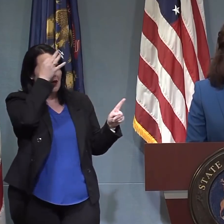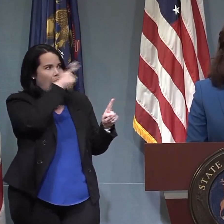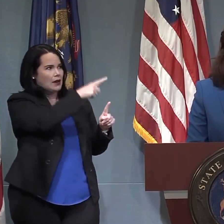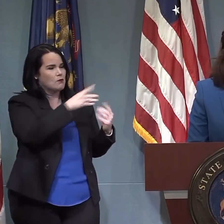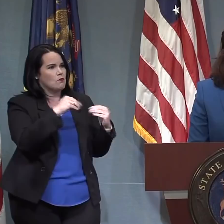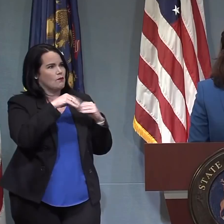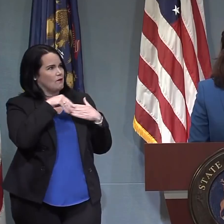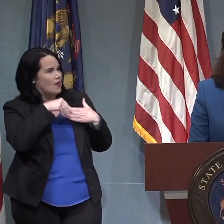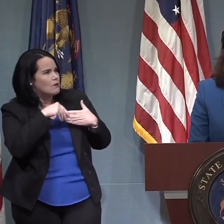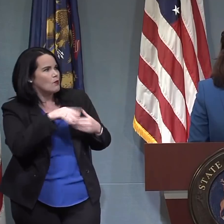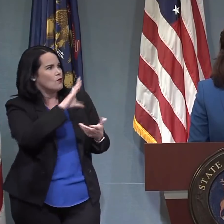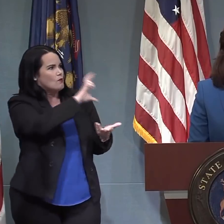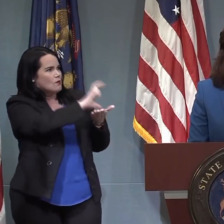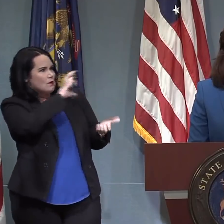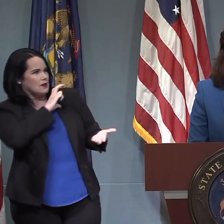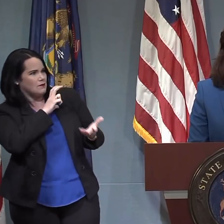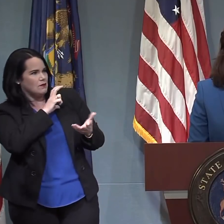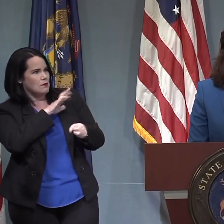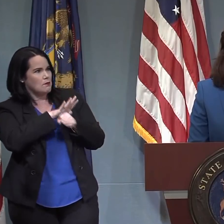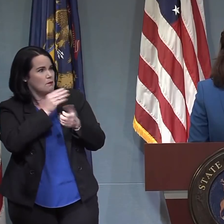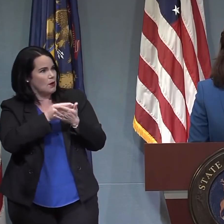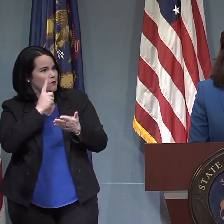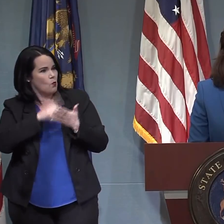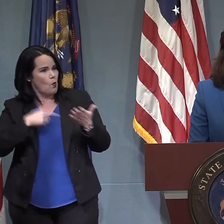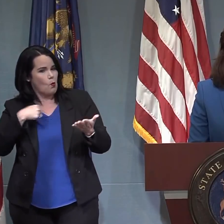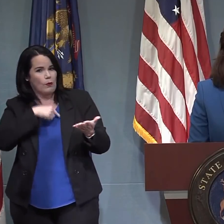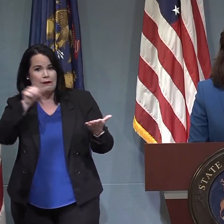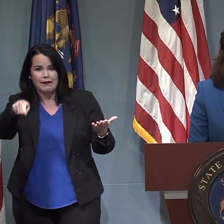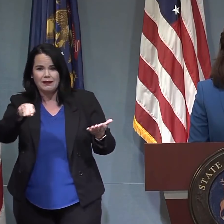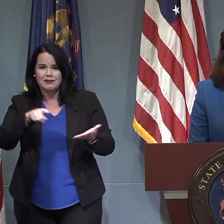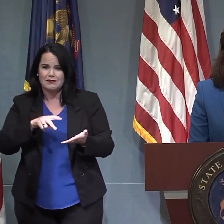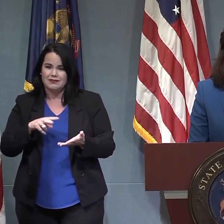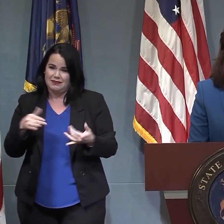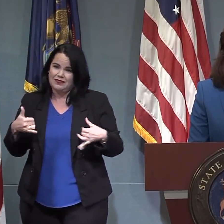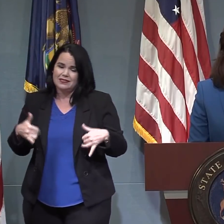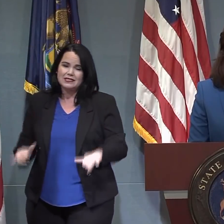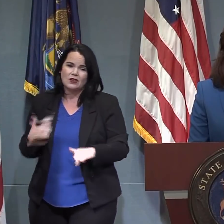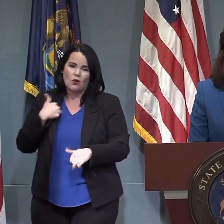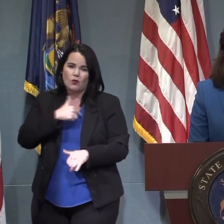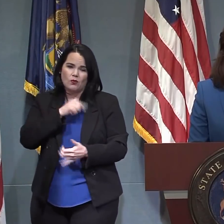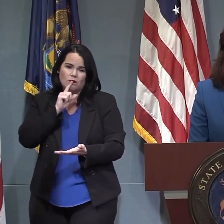the resources that we need, we're still going to be in a position where we're going to have to make a lot of